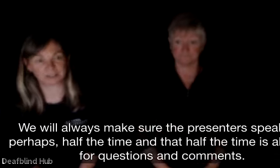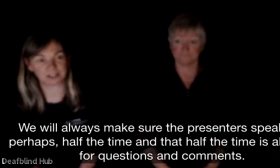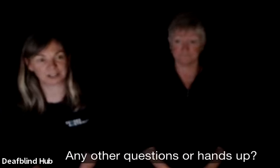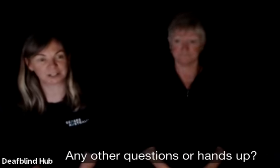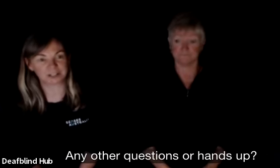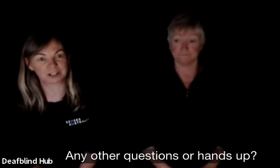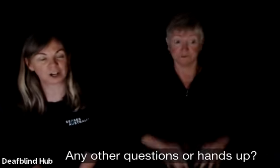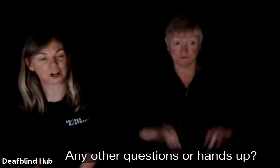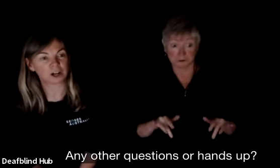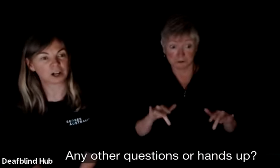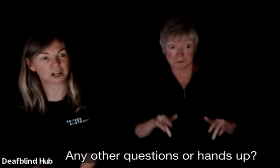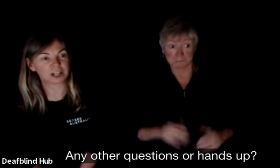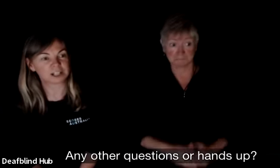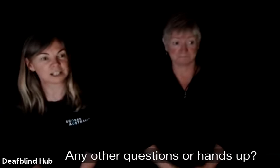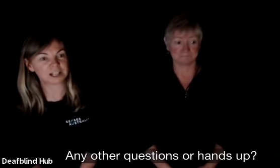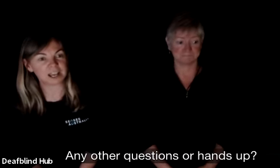Okay.